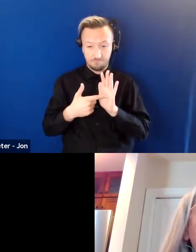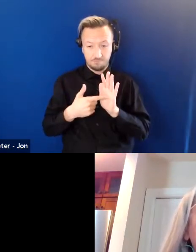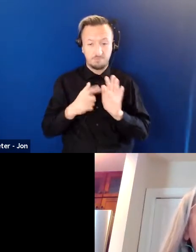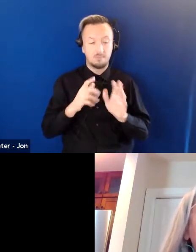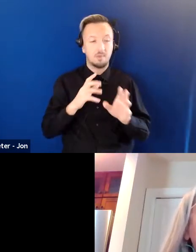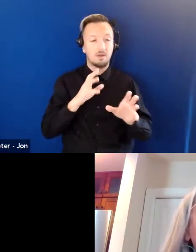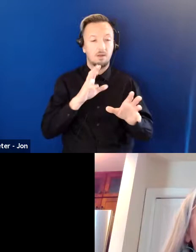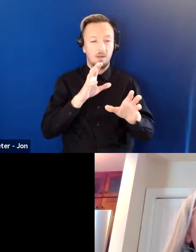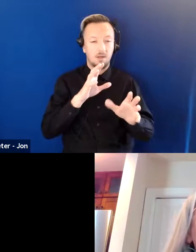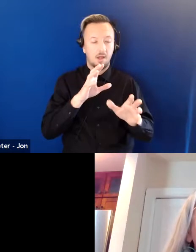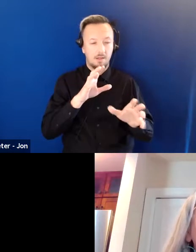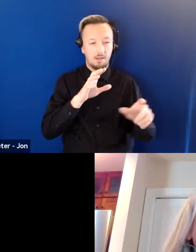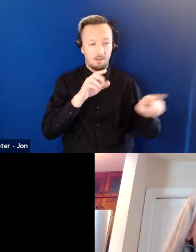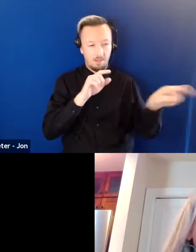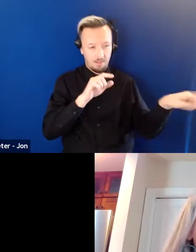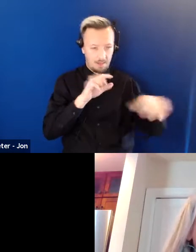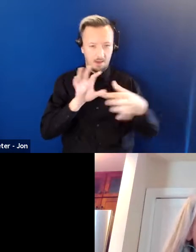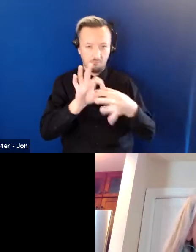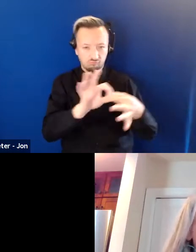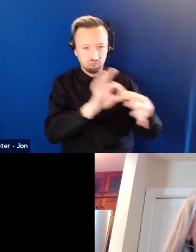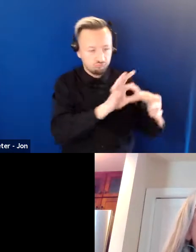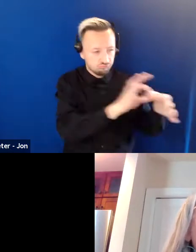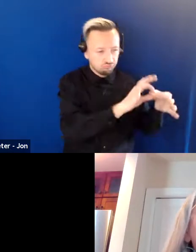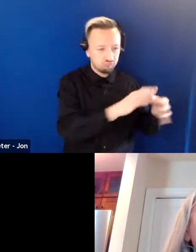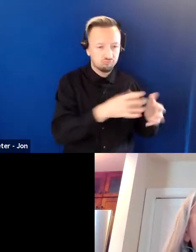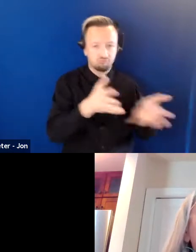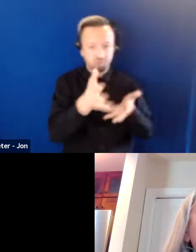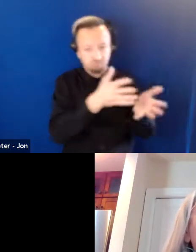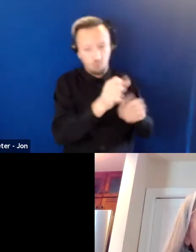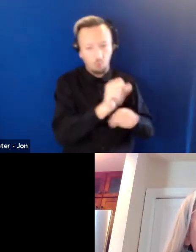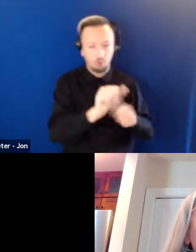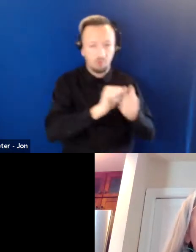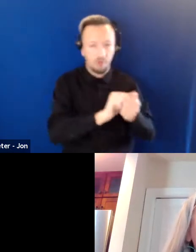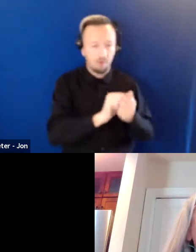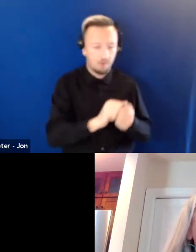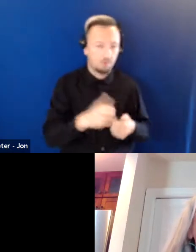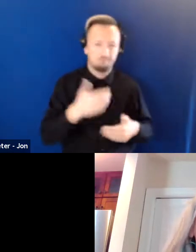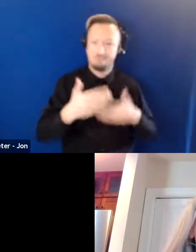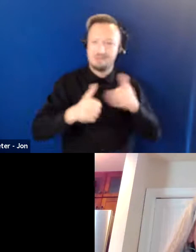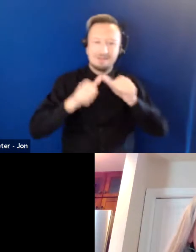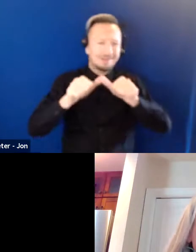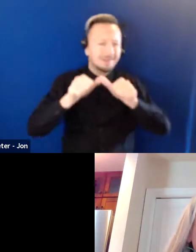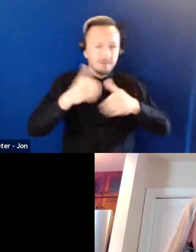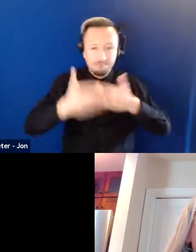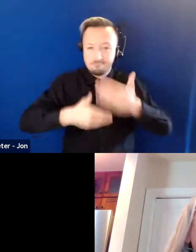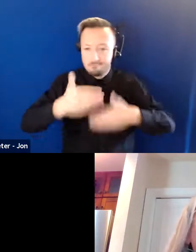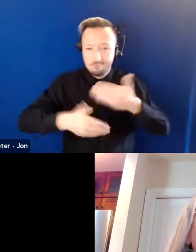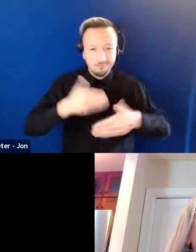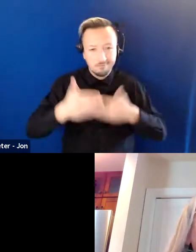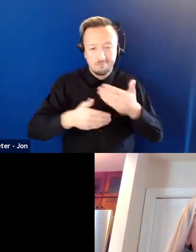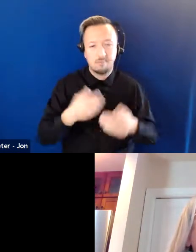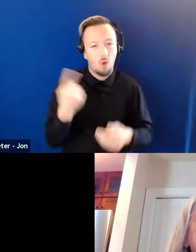in those centers areas, and develop those relationships. And it's always ongoing and always working on